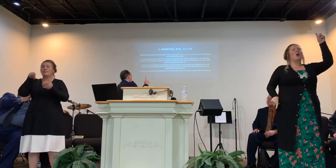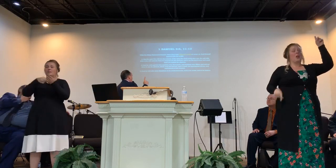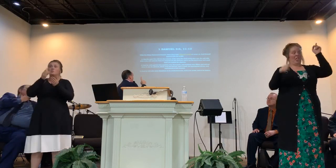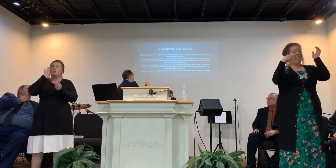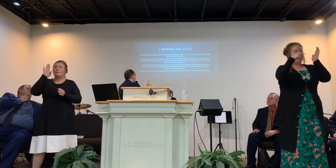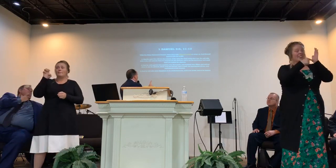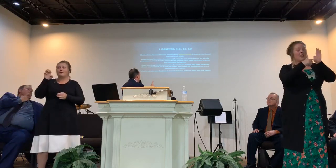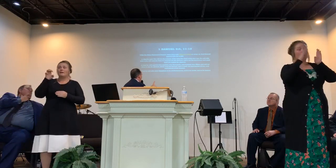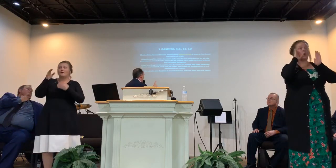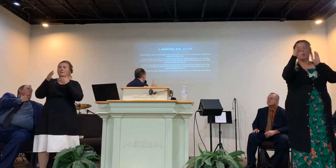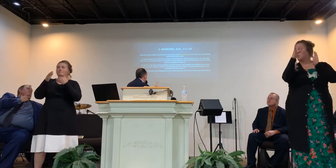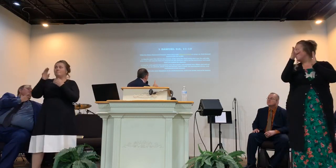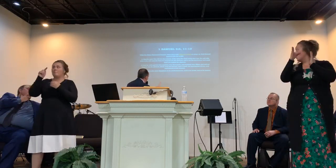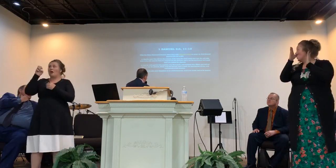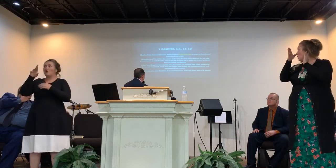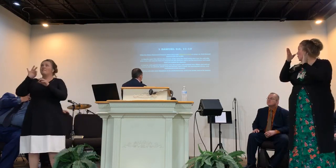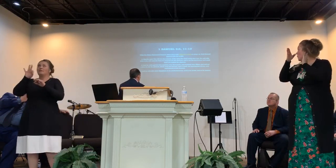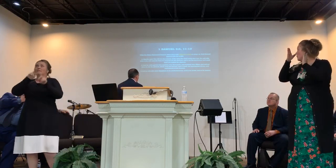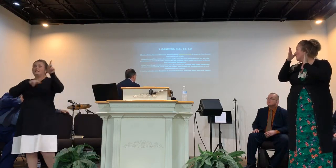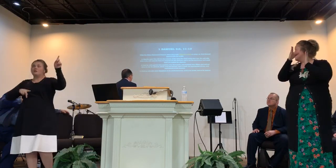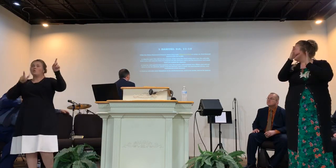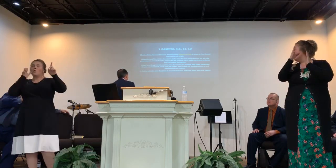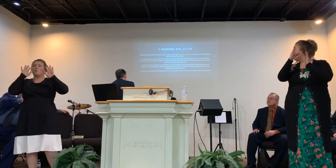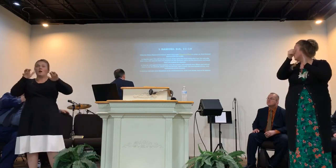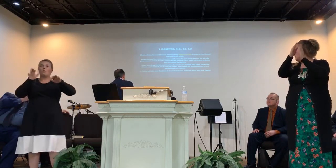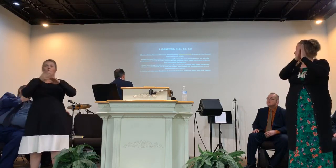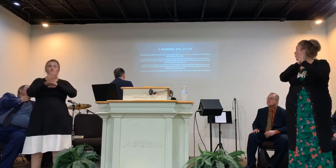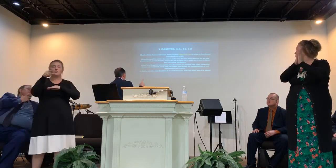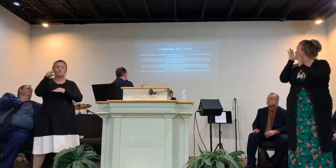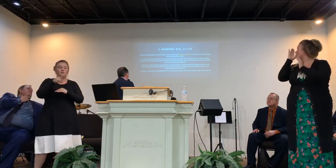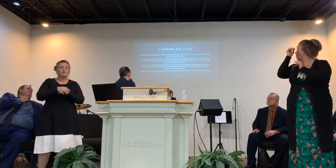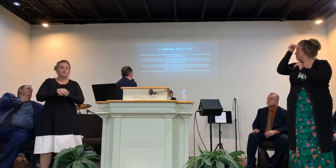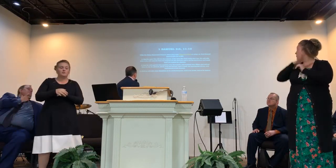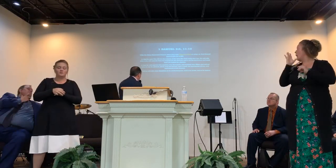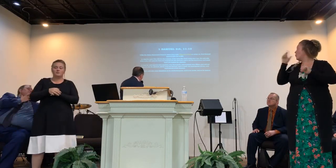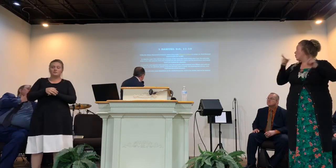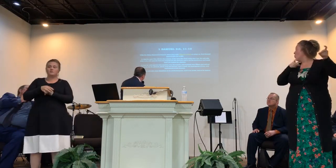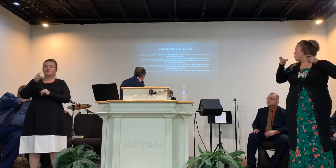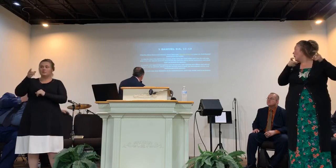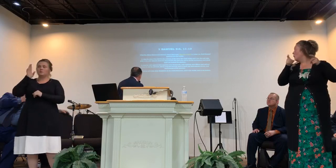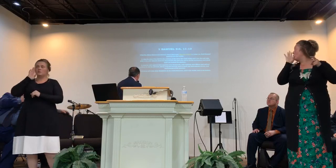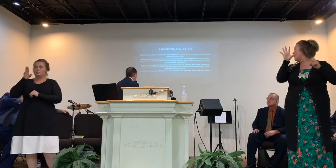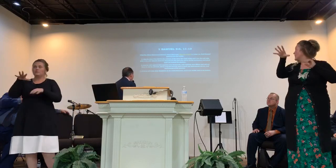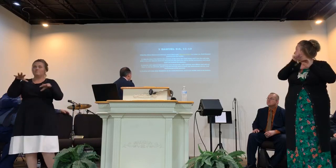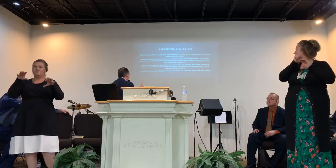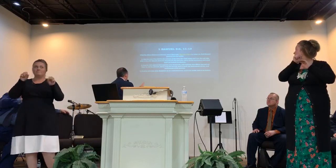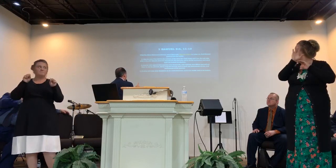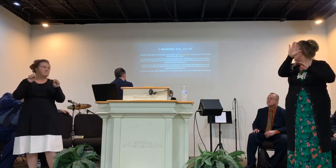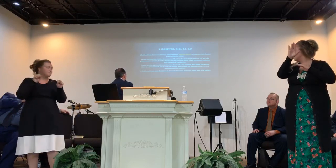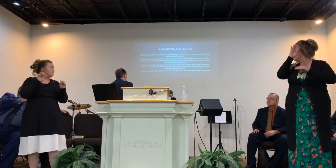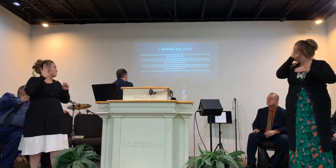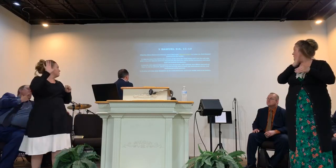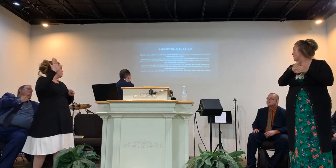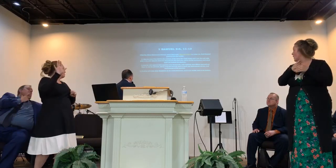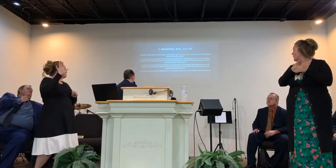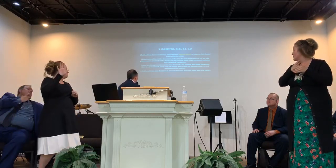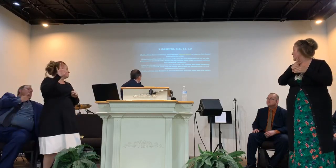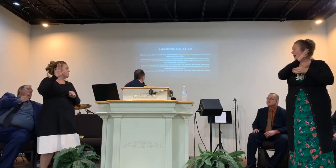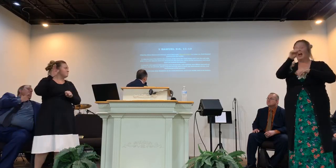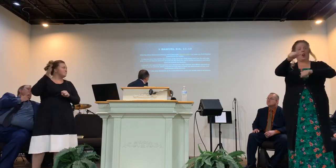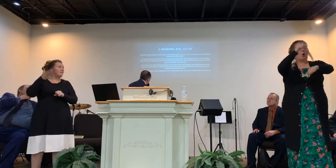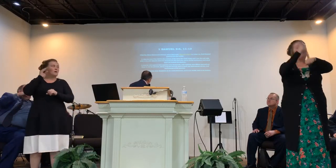be the manner of the king that shall reign over you. He will take your sons and appoint them for